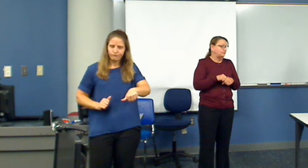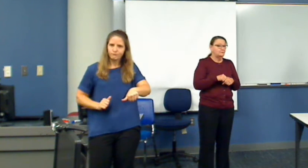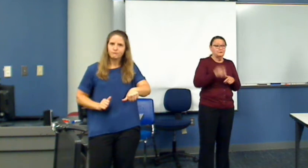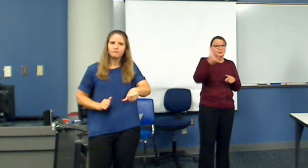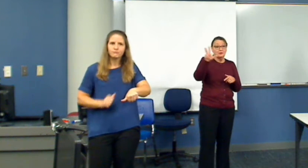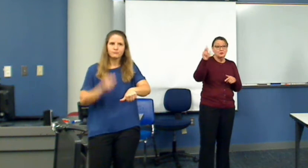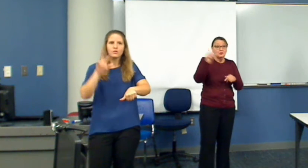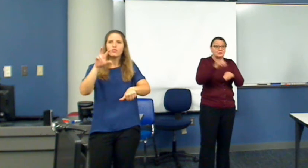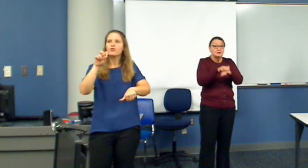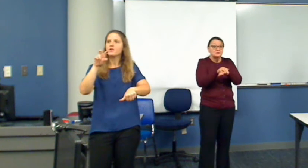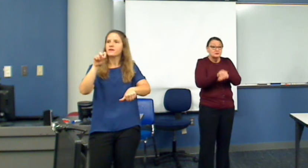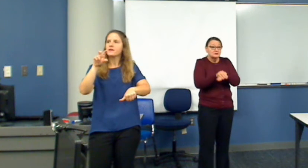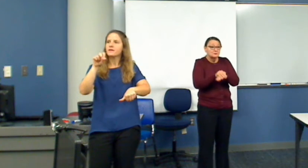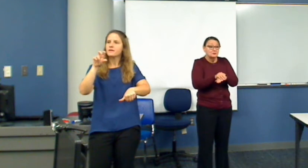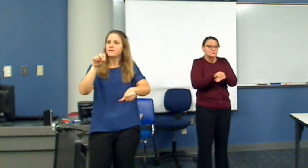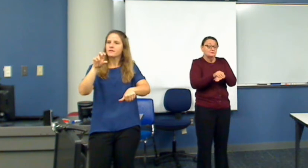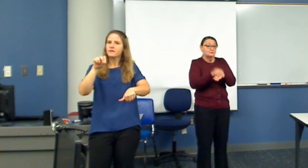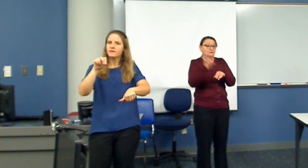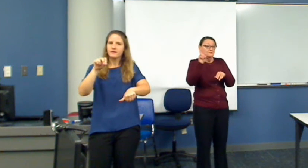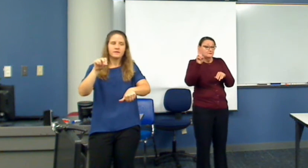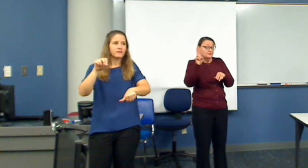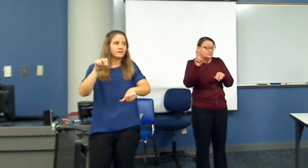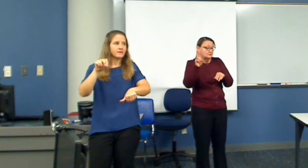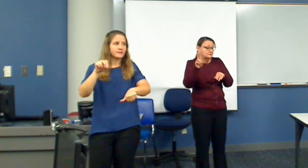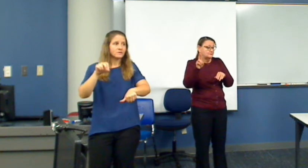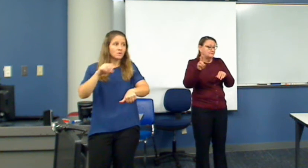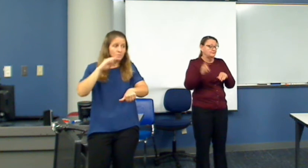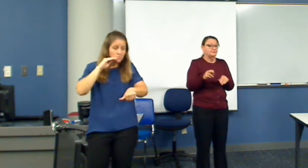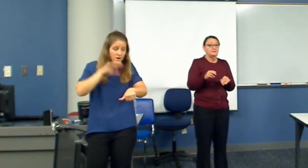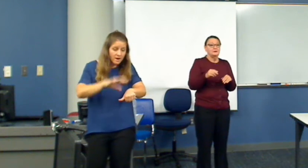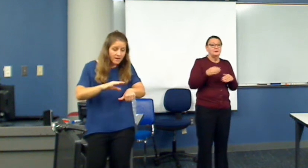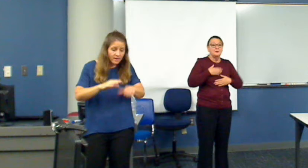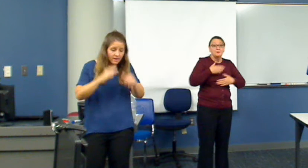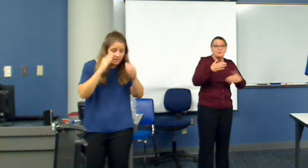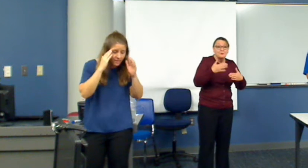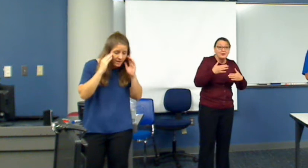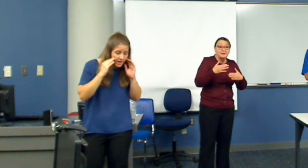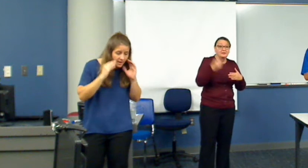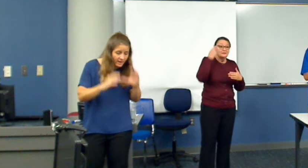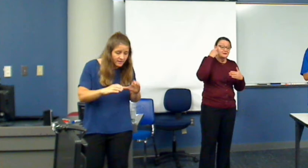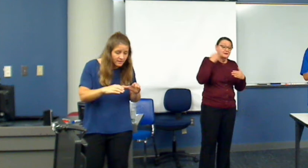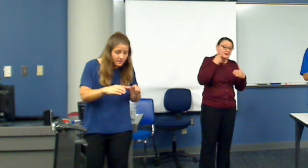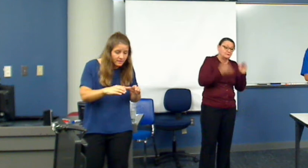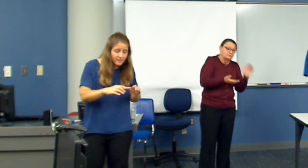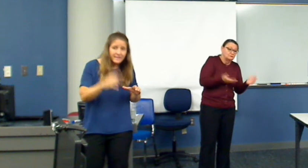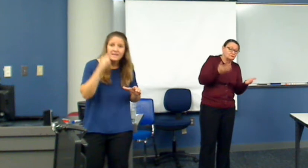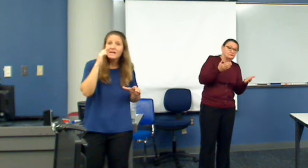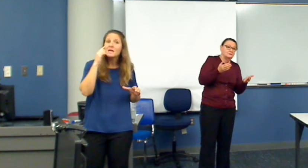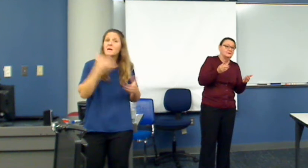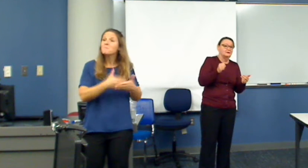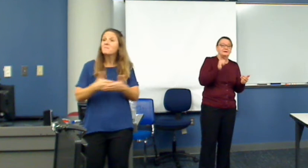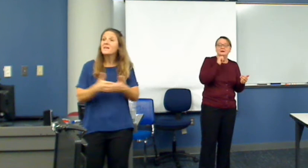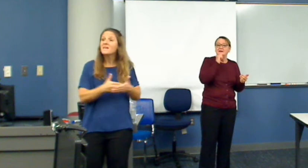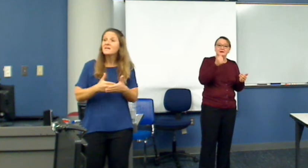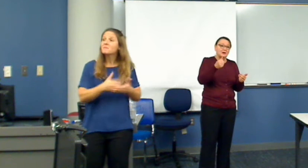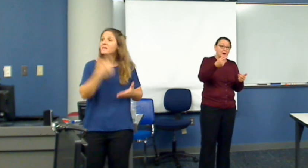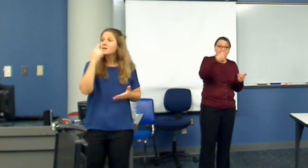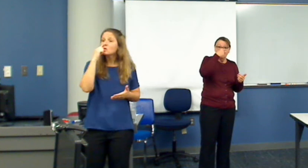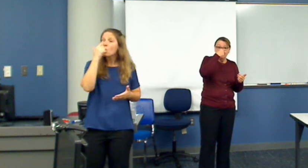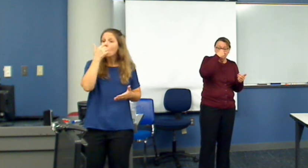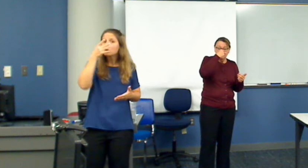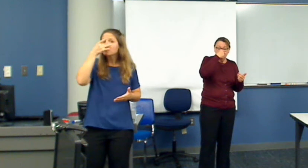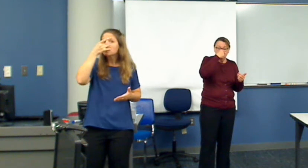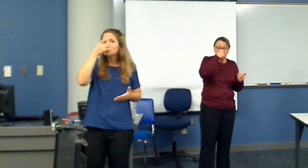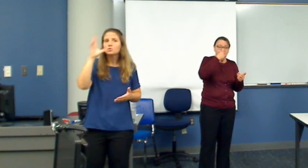30 chest compressions. When we give the breaths, again, we tilt the head back a little bit. We're not going to pinch the nose, so we're going to make a seal